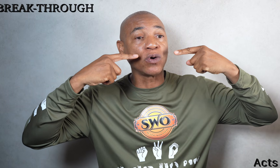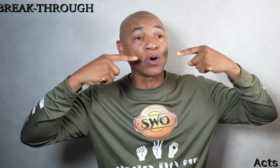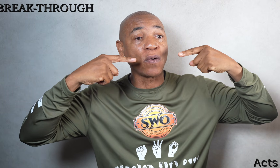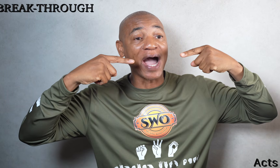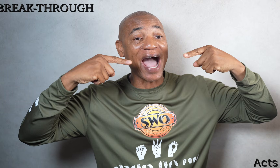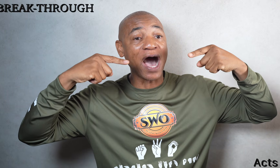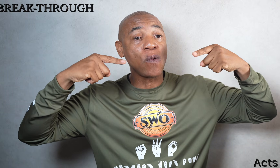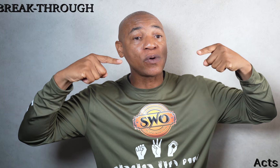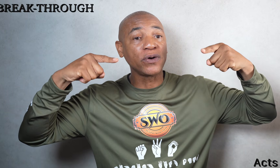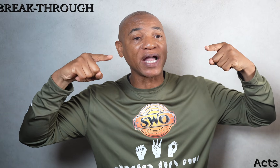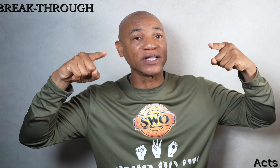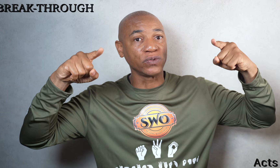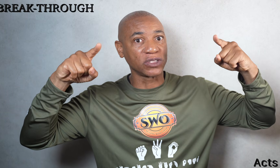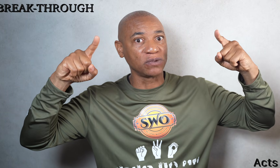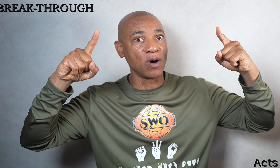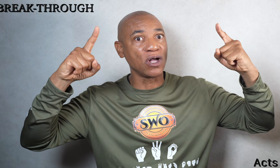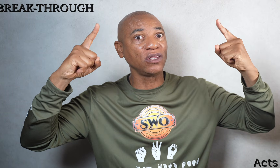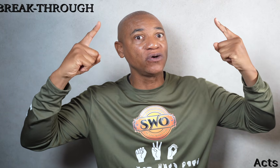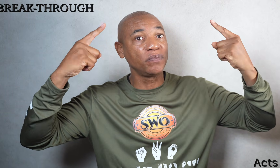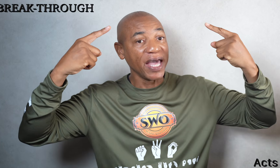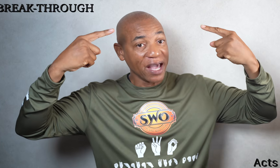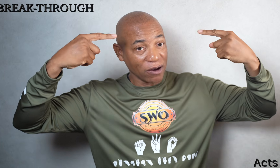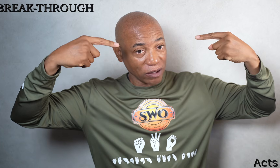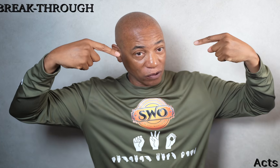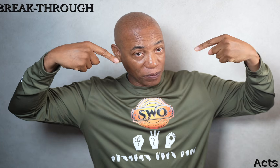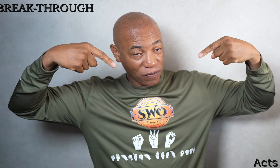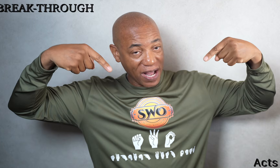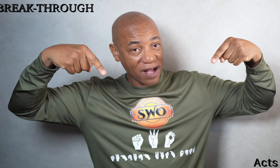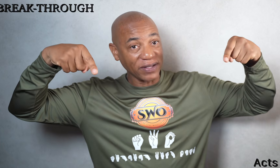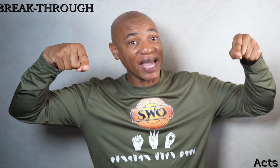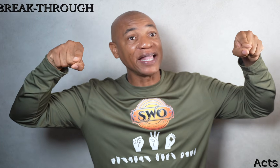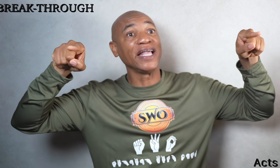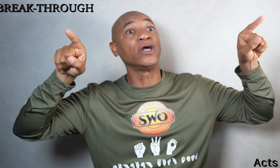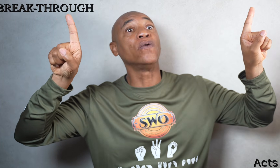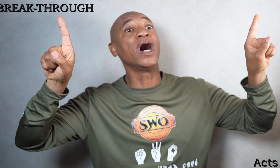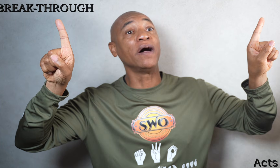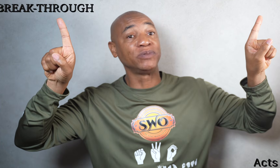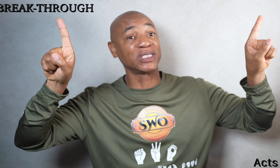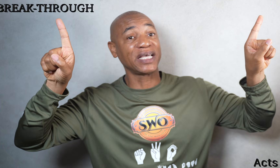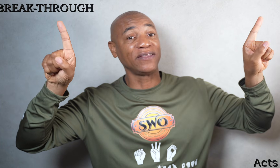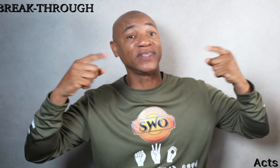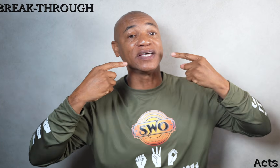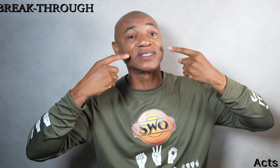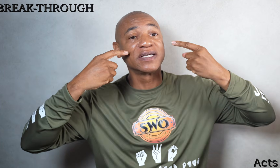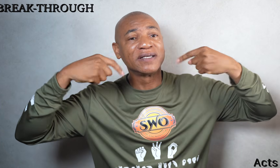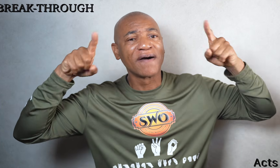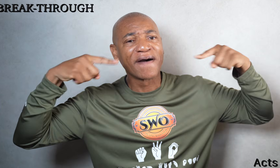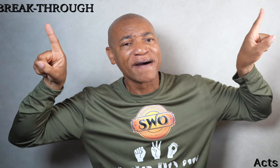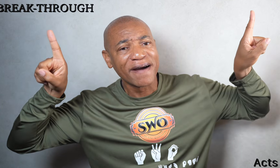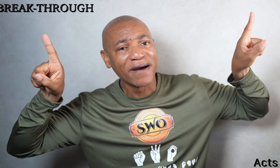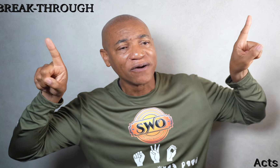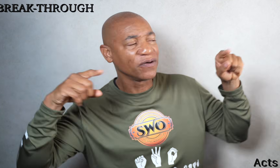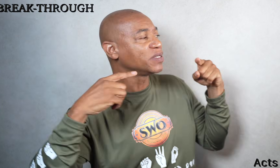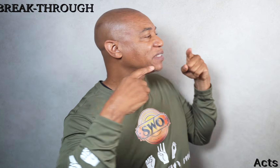go outward. I do a small loop it around, and then go up just like this. From the